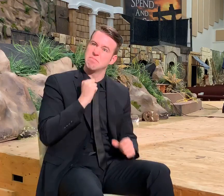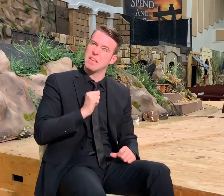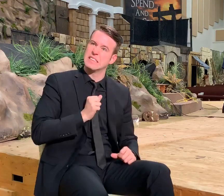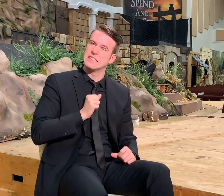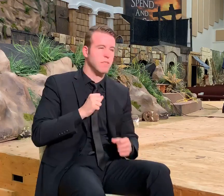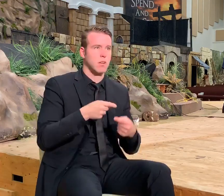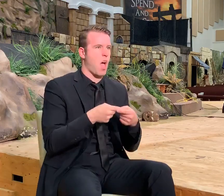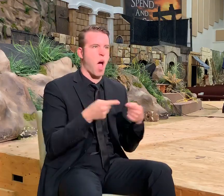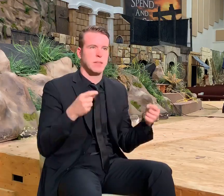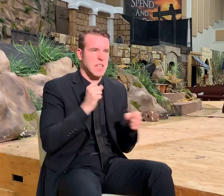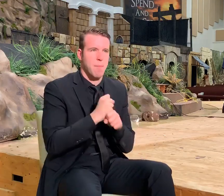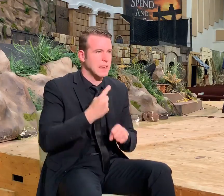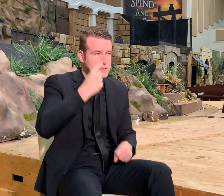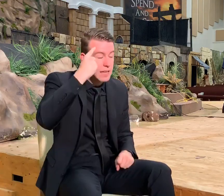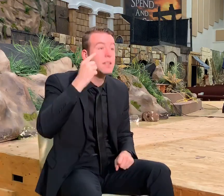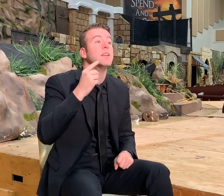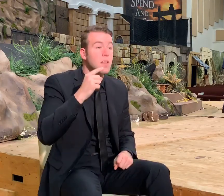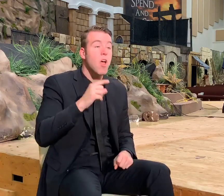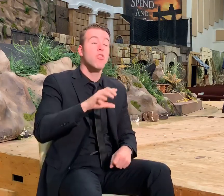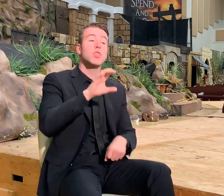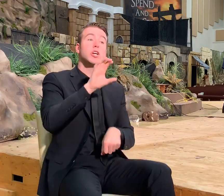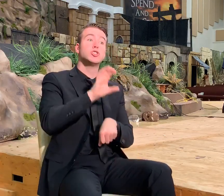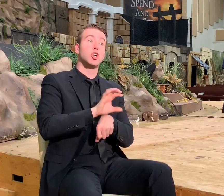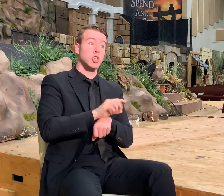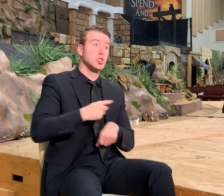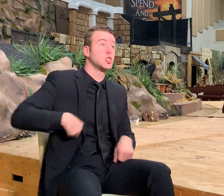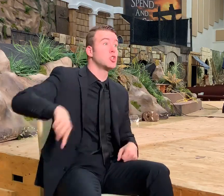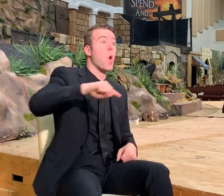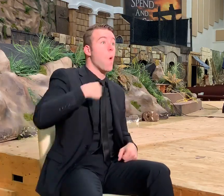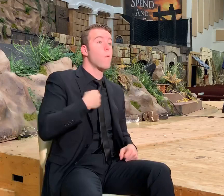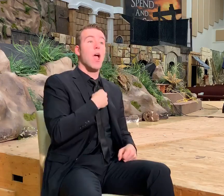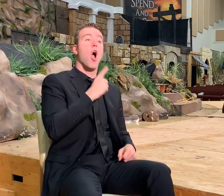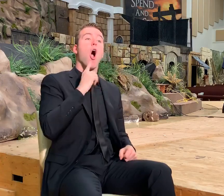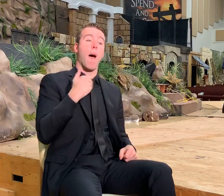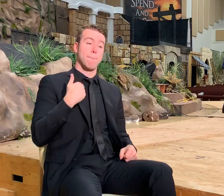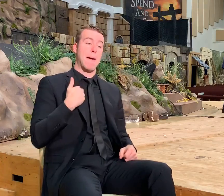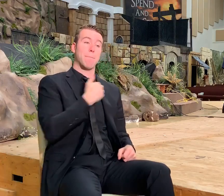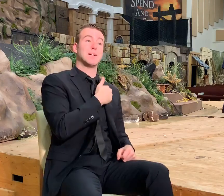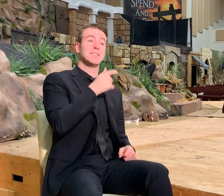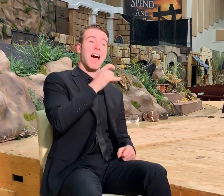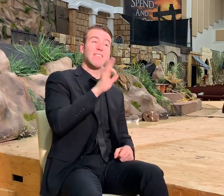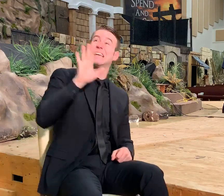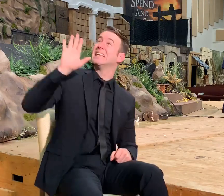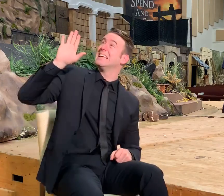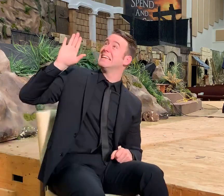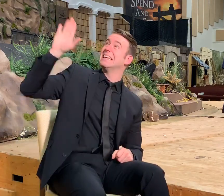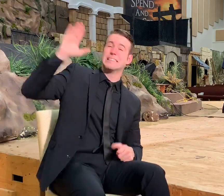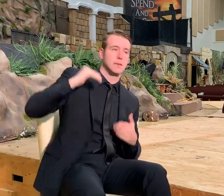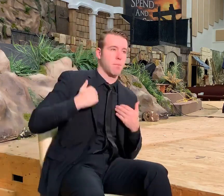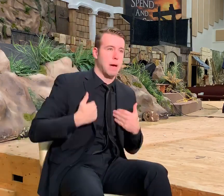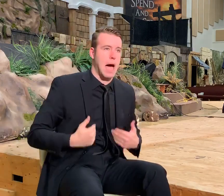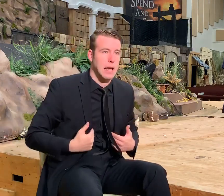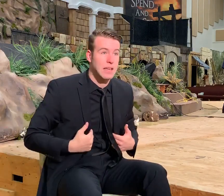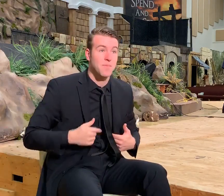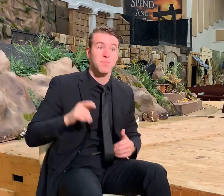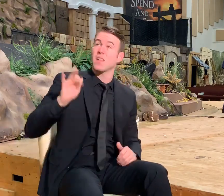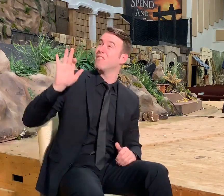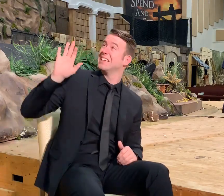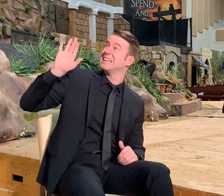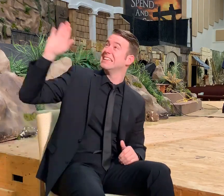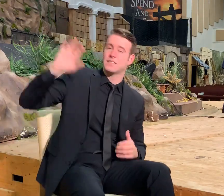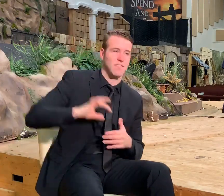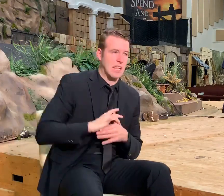as the Lord the church. For we are members of his body, of his